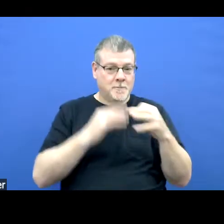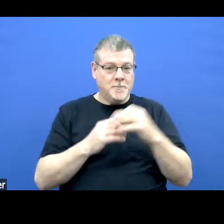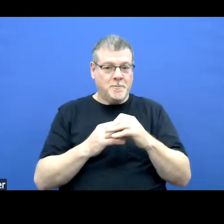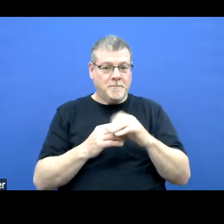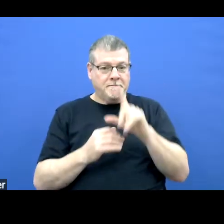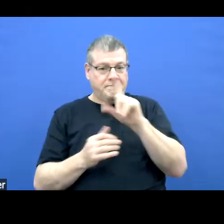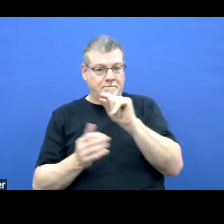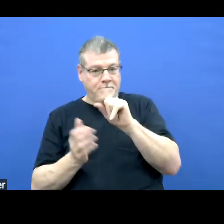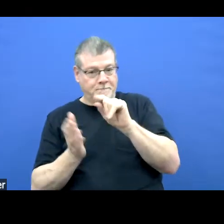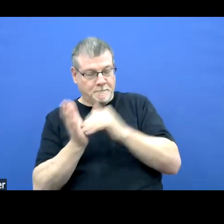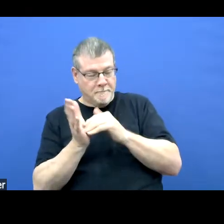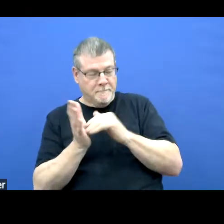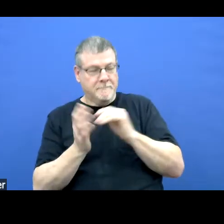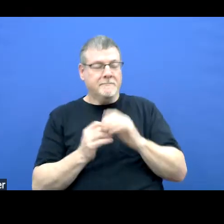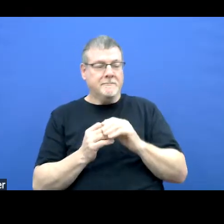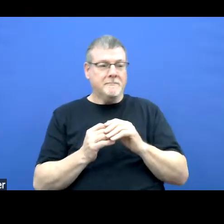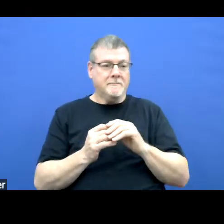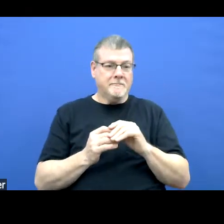20,000.